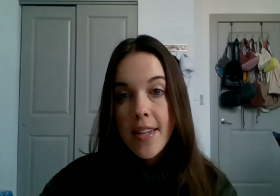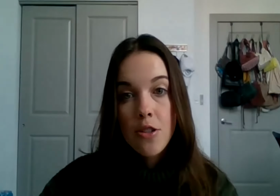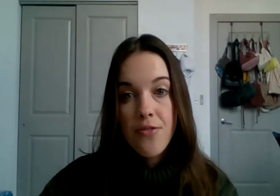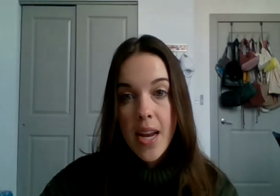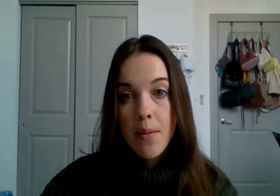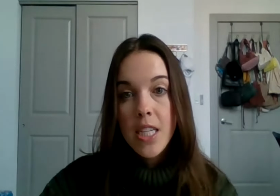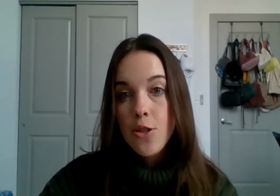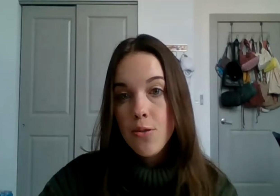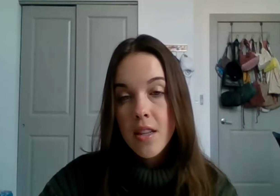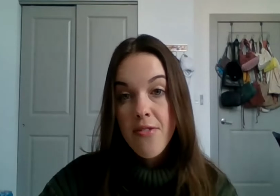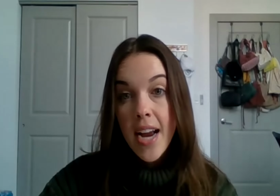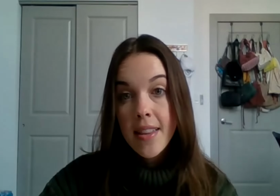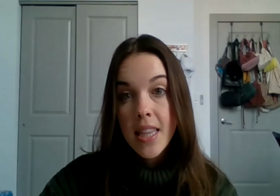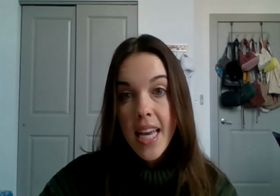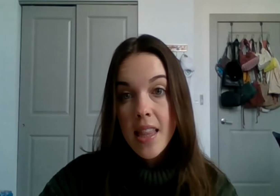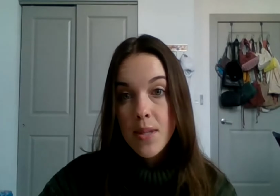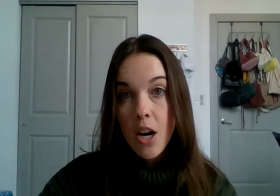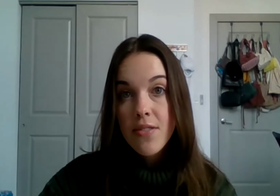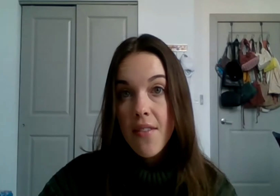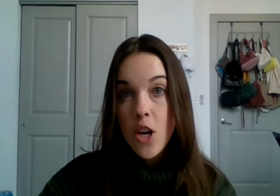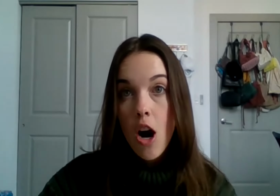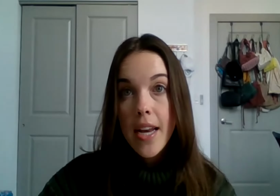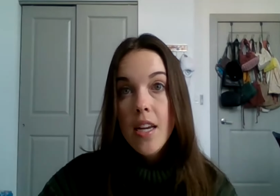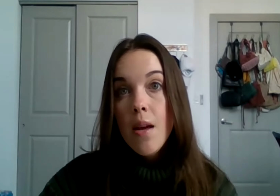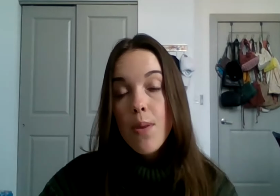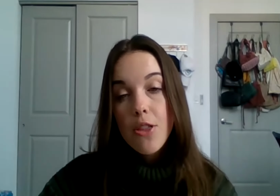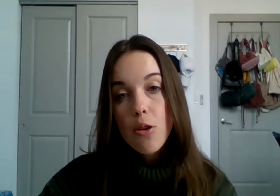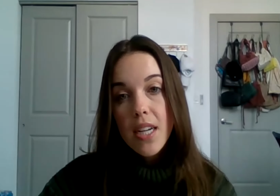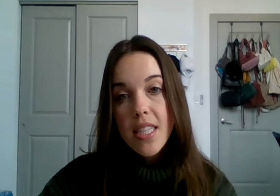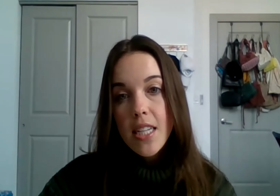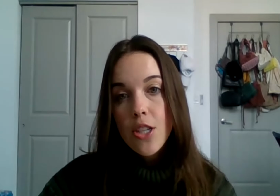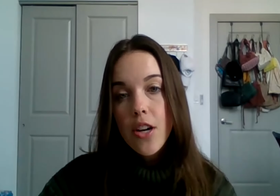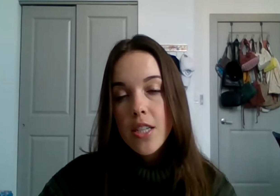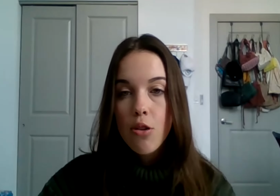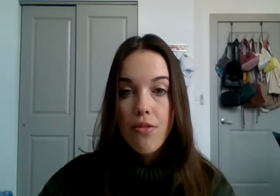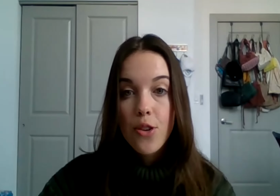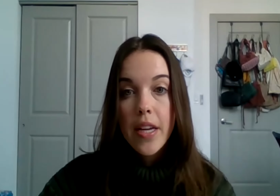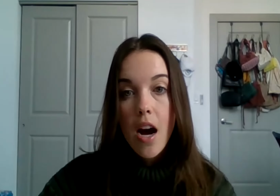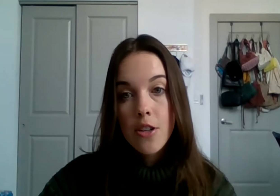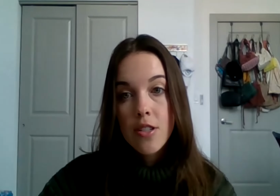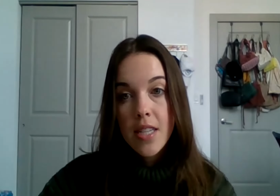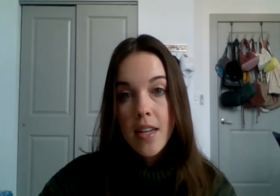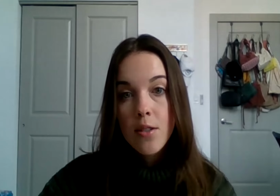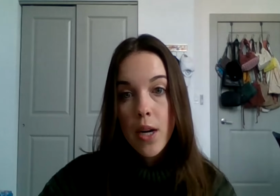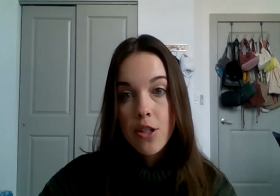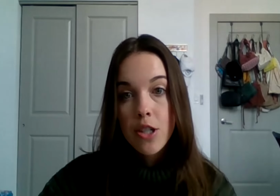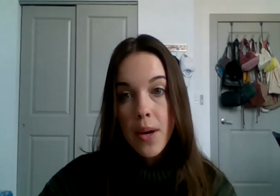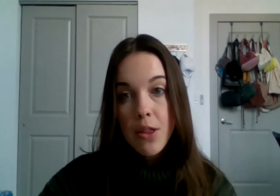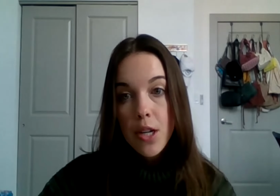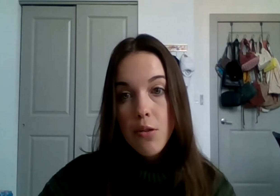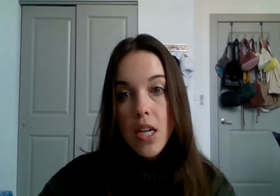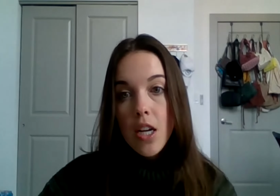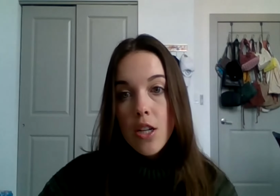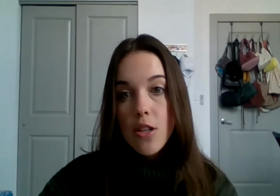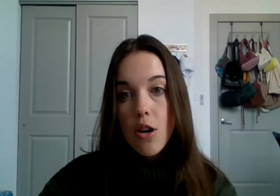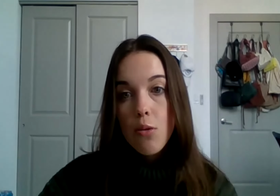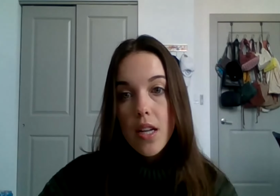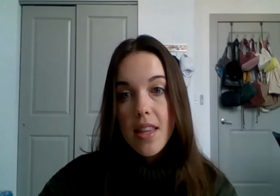from friends or family due to the fact that they themselves have not been through breast cancer and don't fully understand what you're going